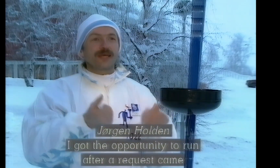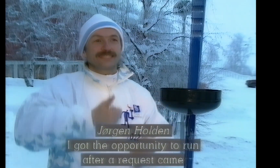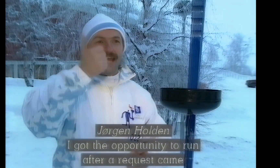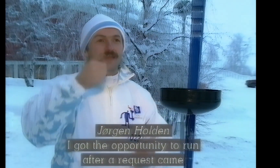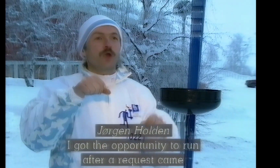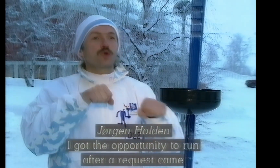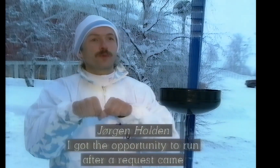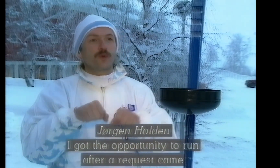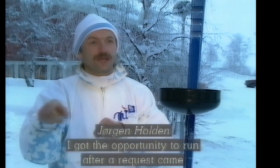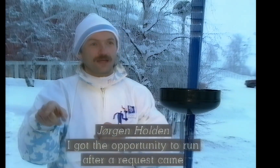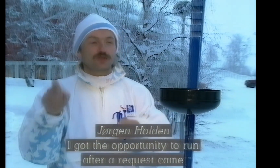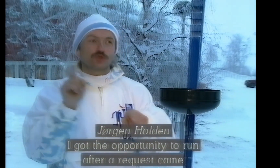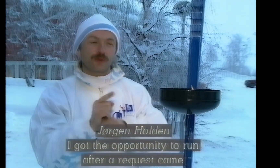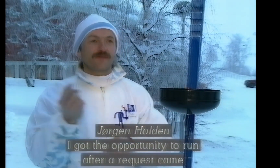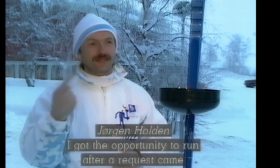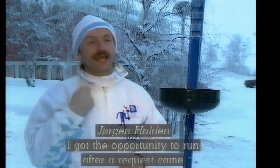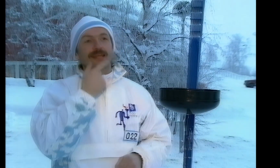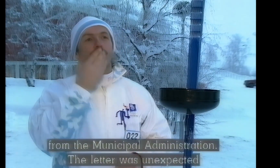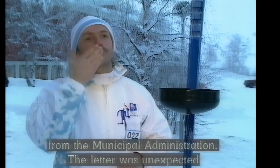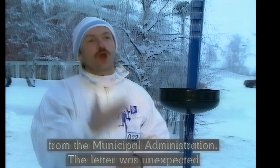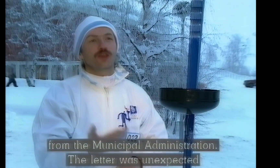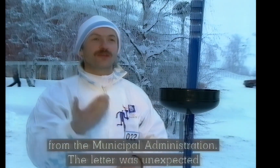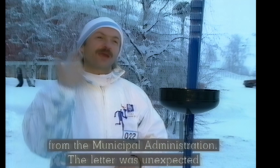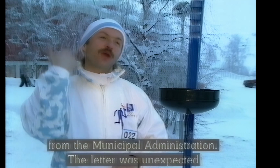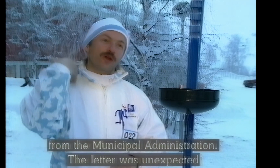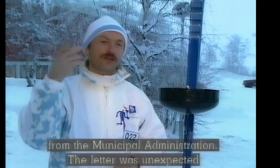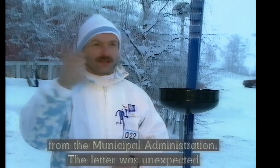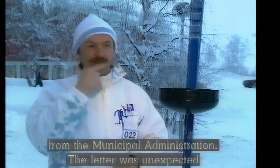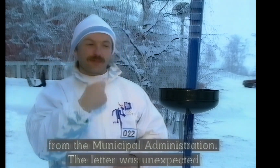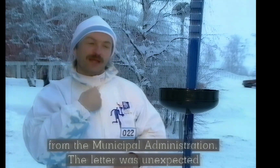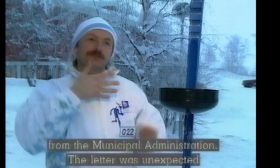I got the opportunity to run after a request came from the municipal administration.